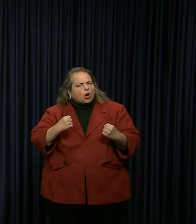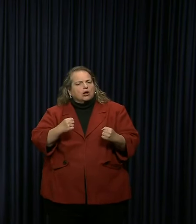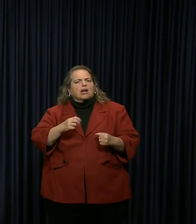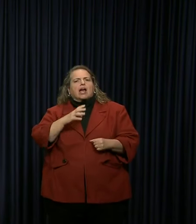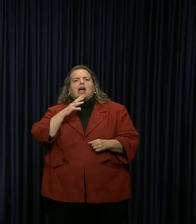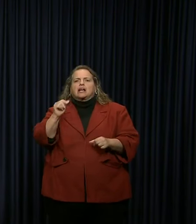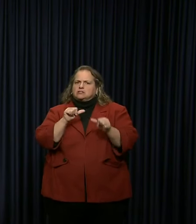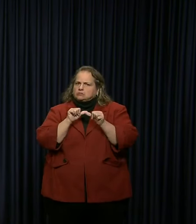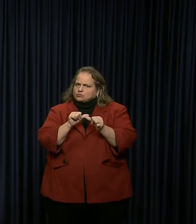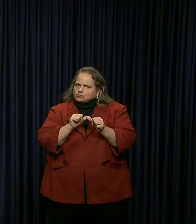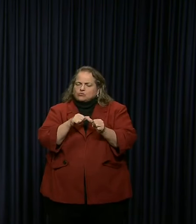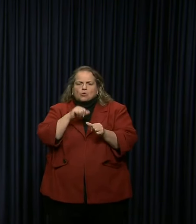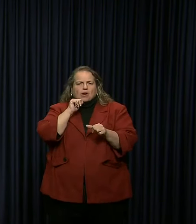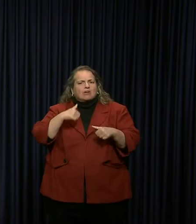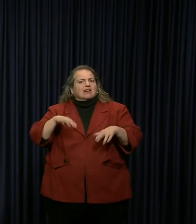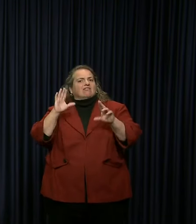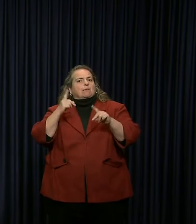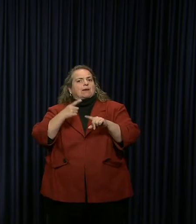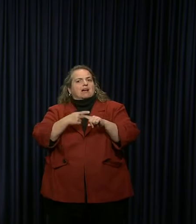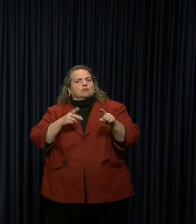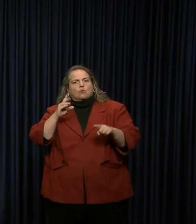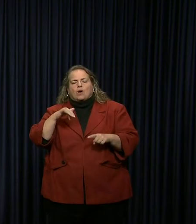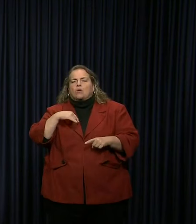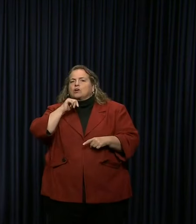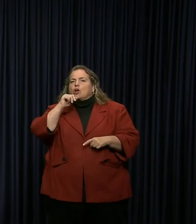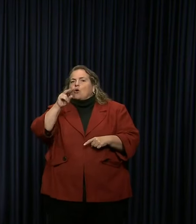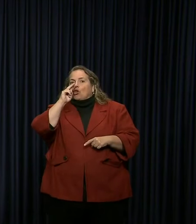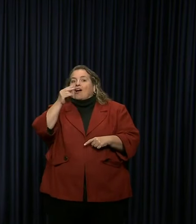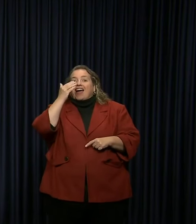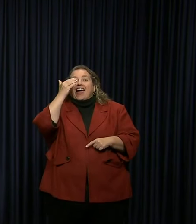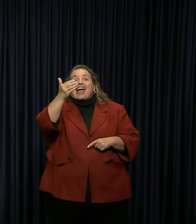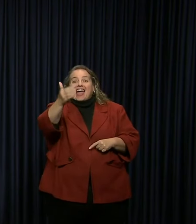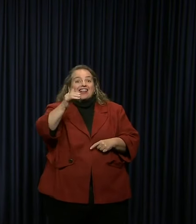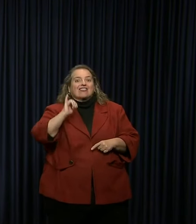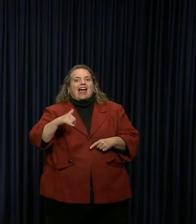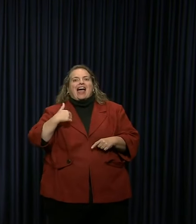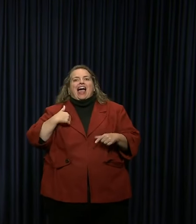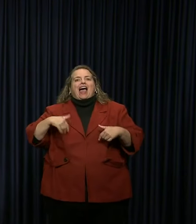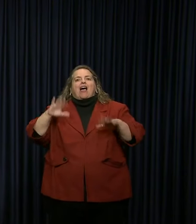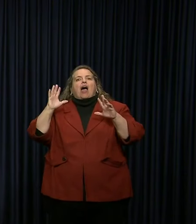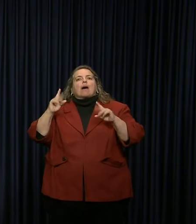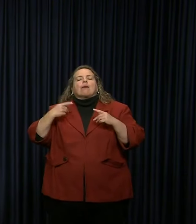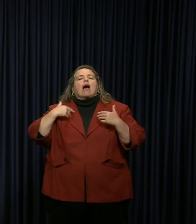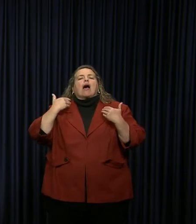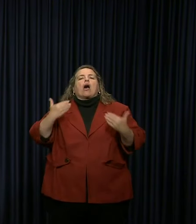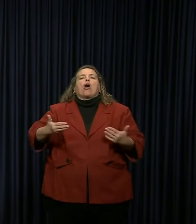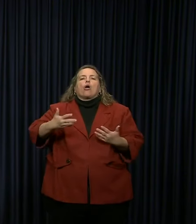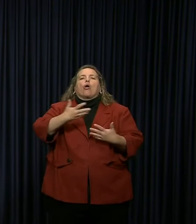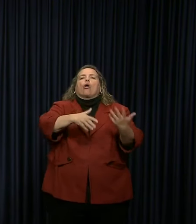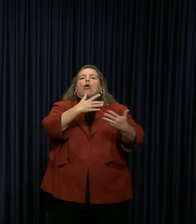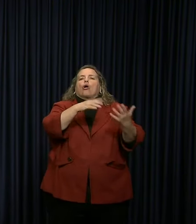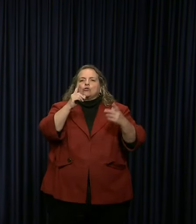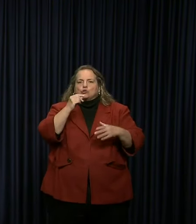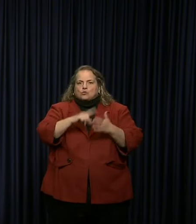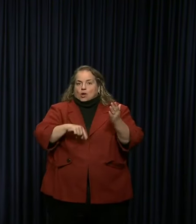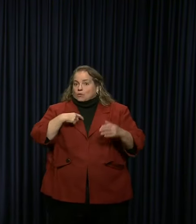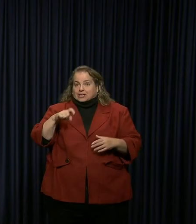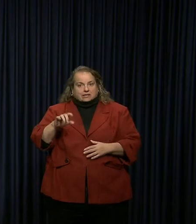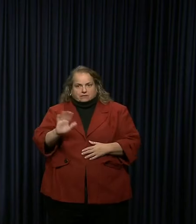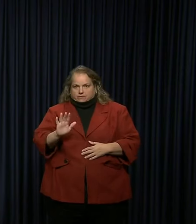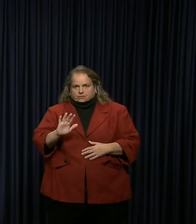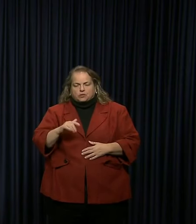halfway, that we don't start looking ahead so much we stop doing what we need to do right now. We're going to get through